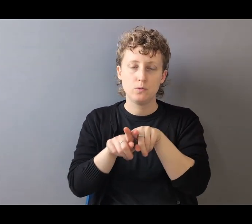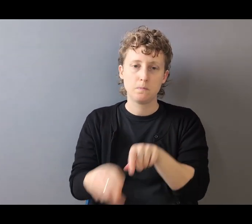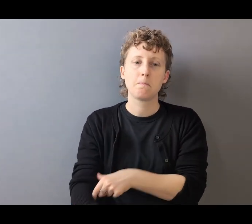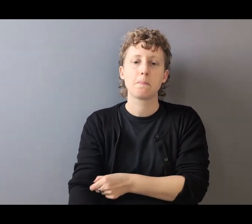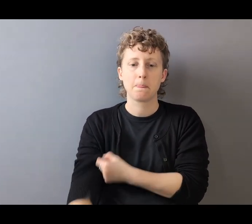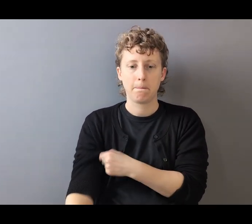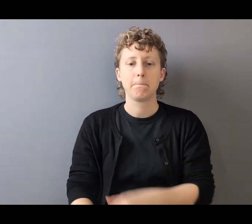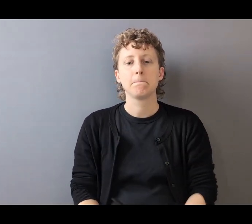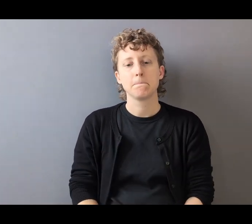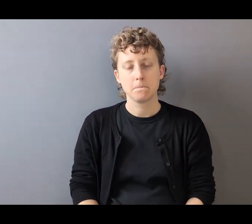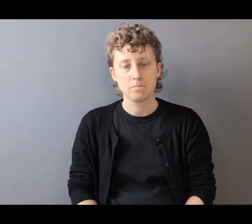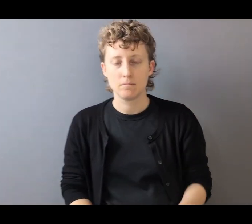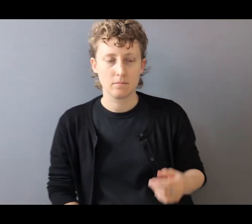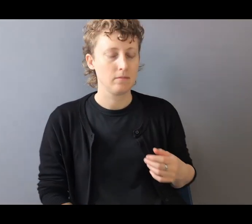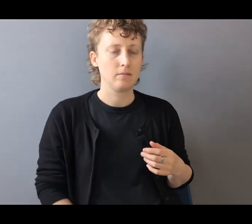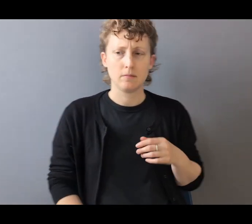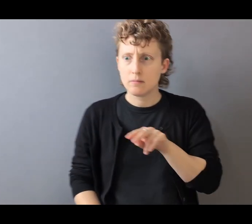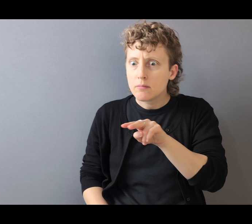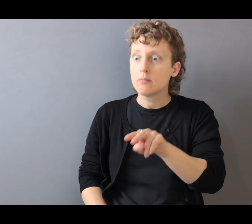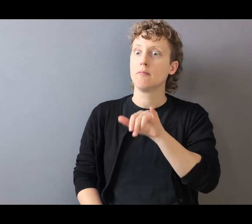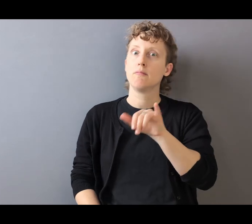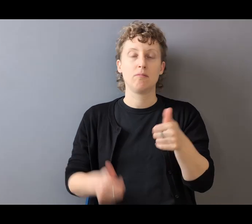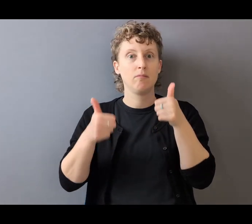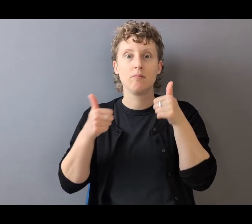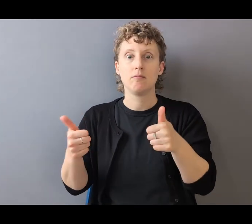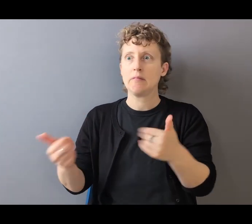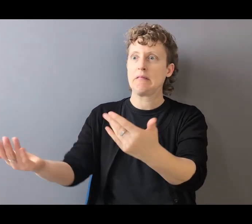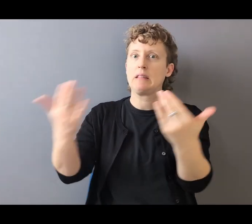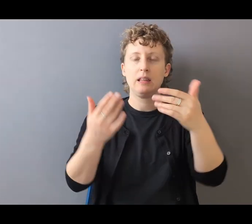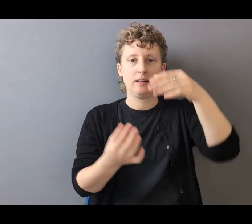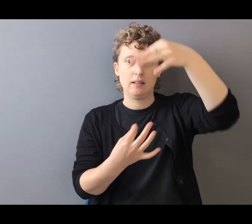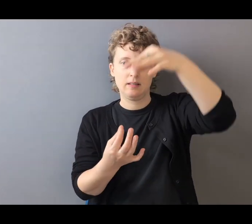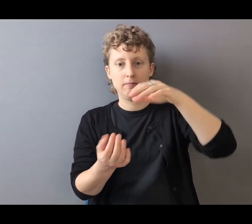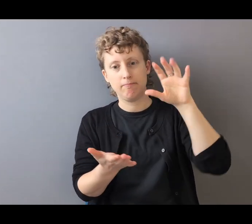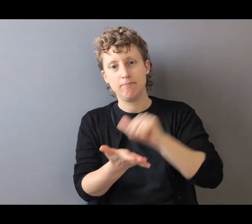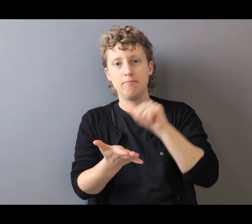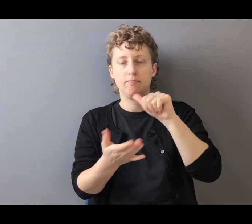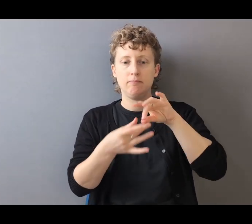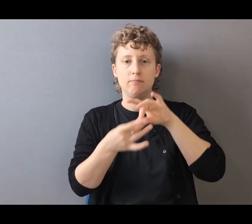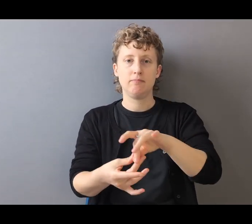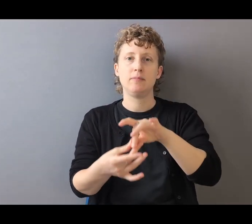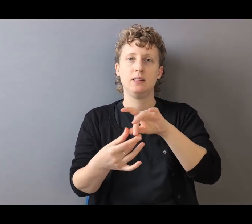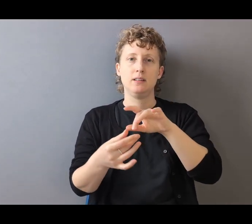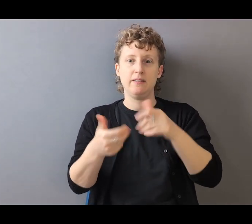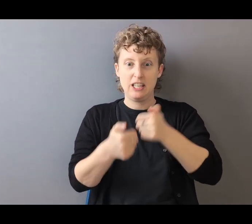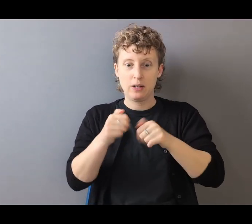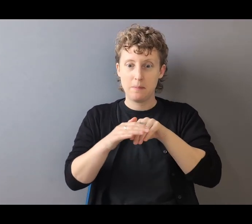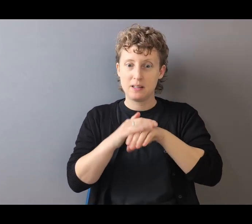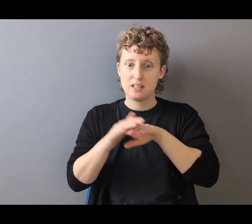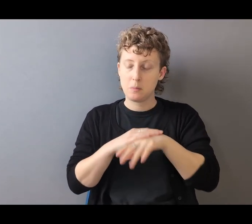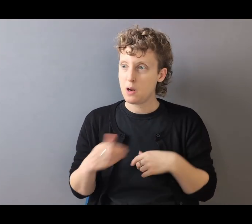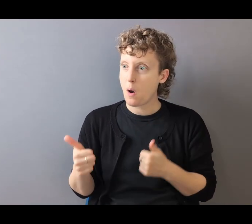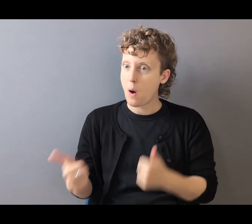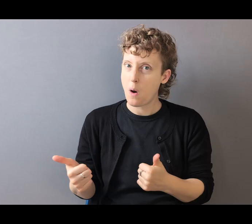that it was like call for papers for accessibility on video games. And I think it's like one of the many examples where accessibility just plays a great